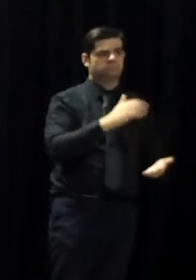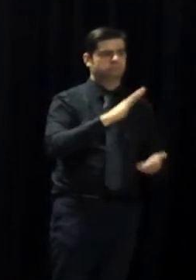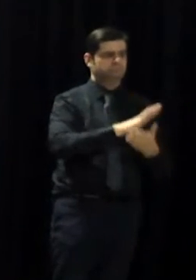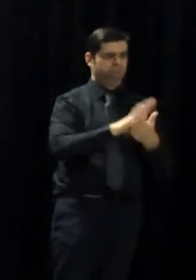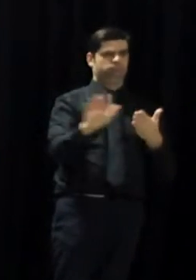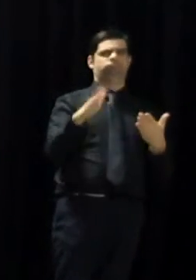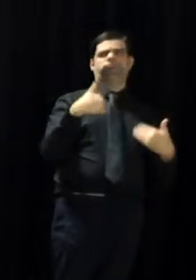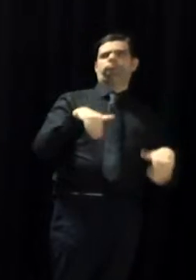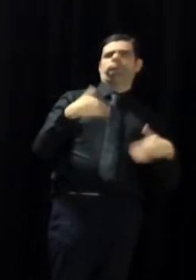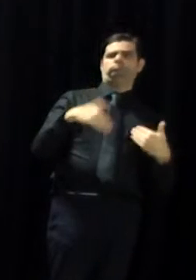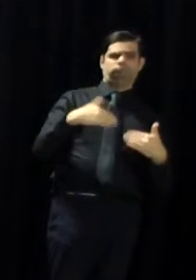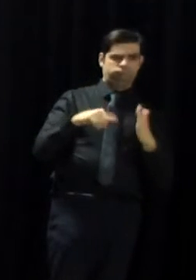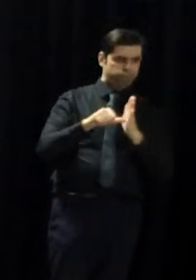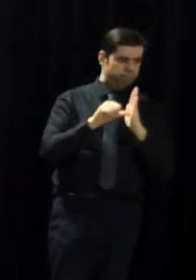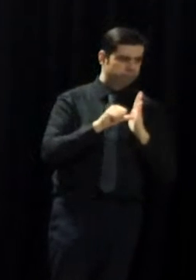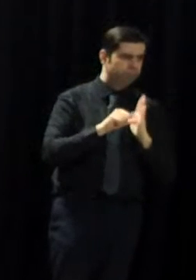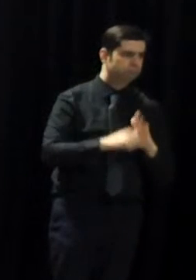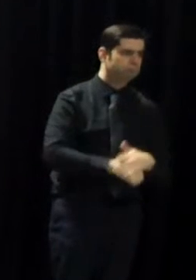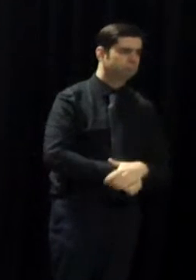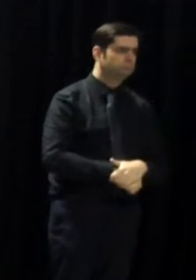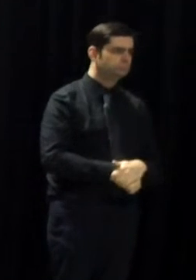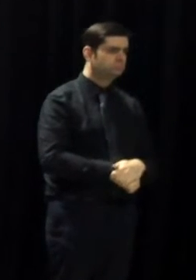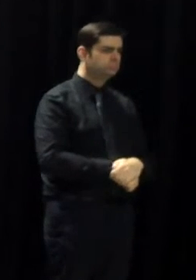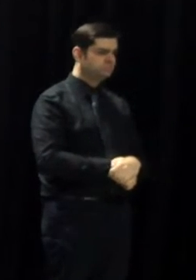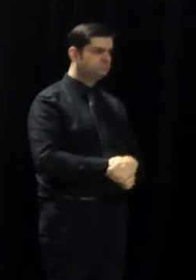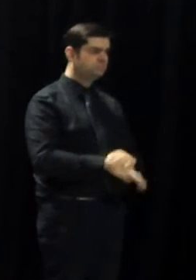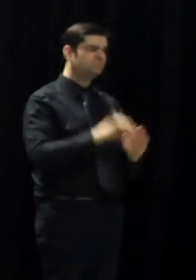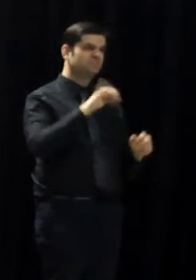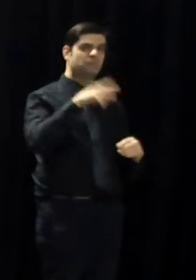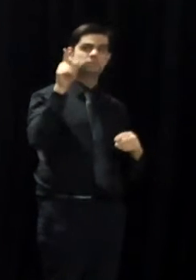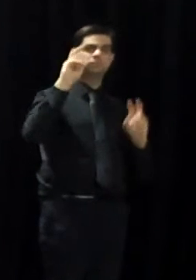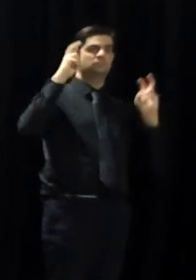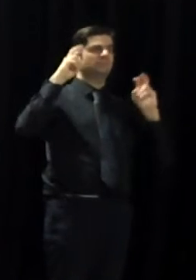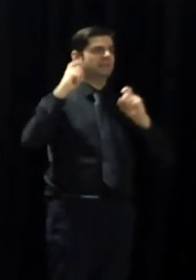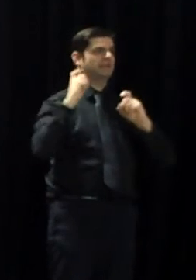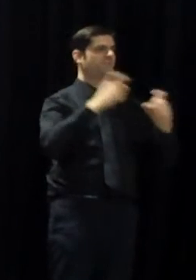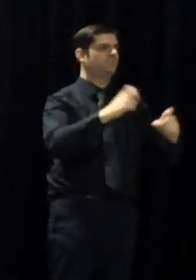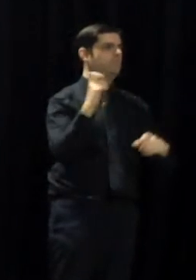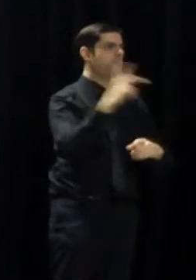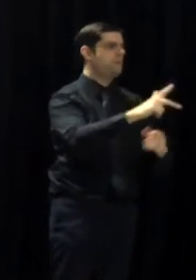they recognize that for them to be successful as a